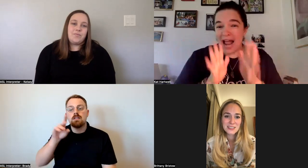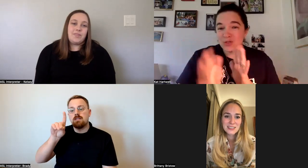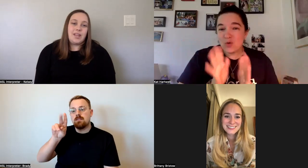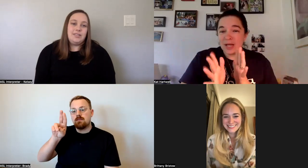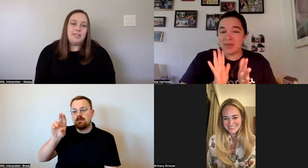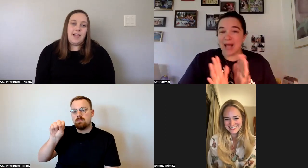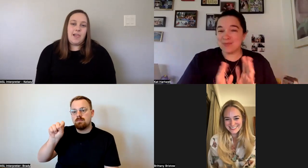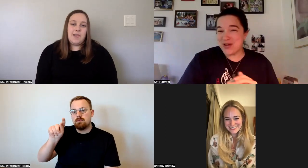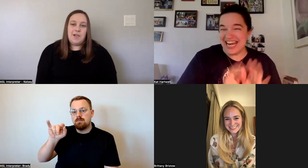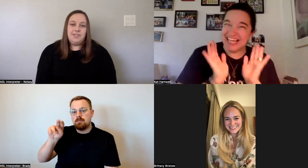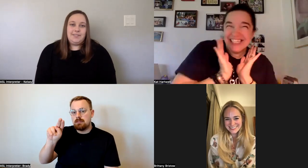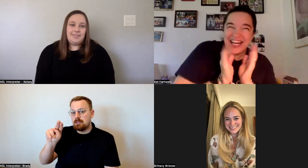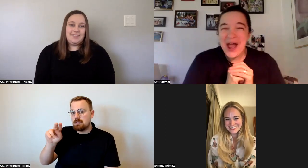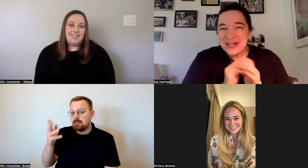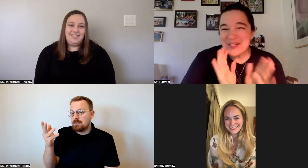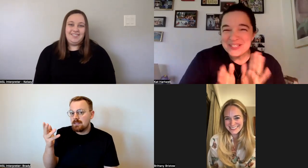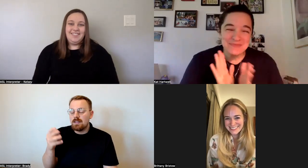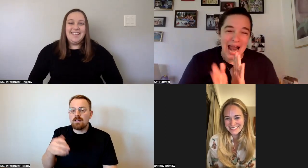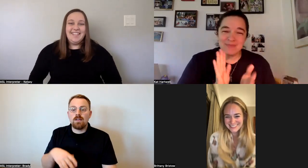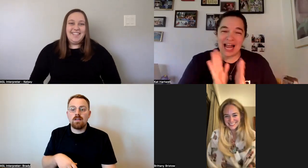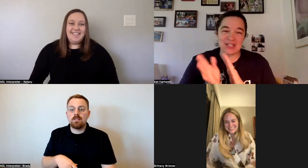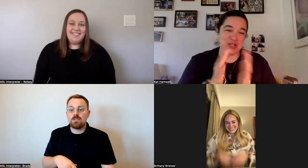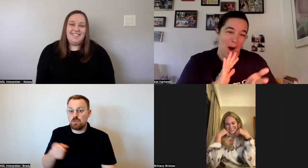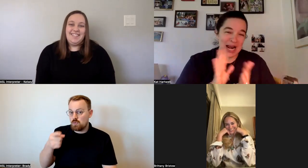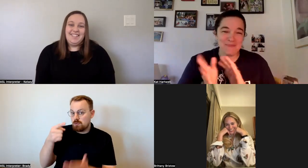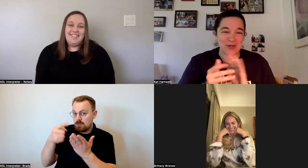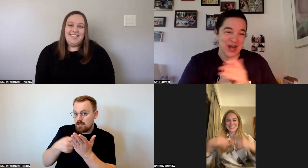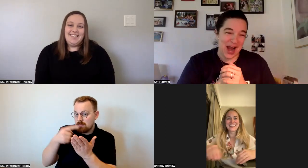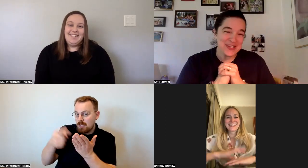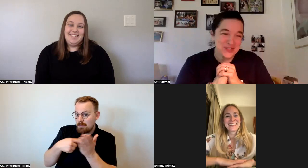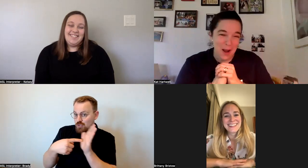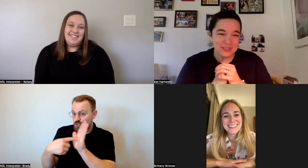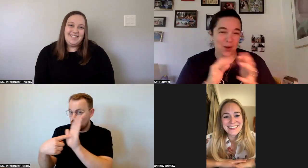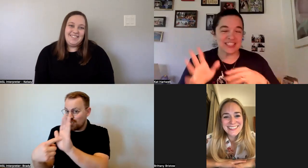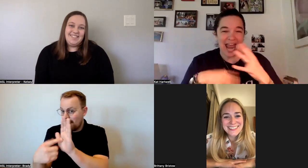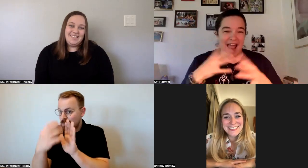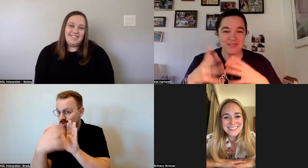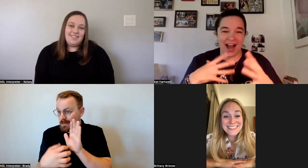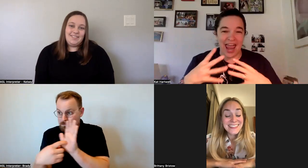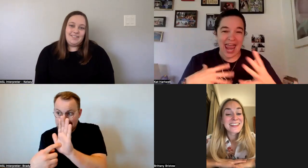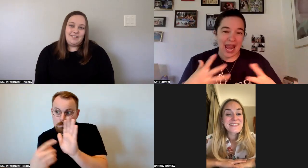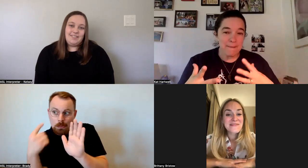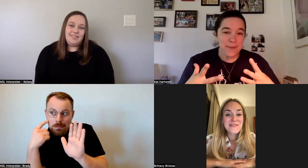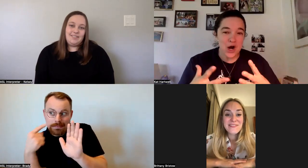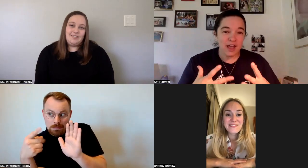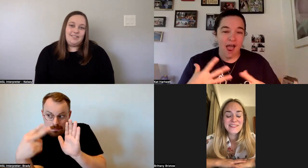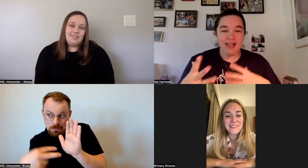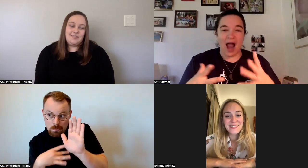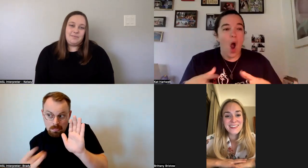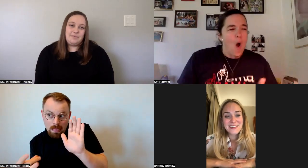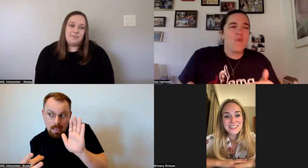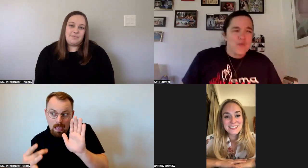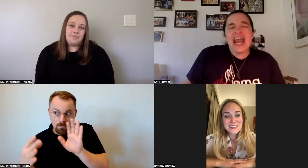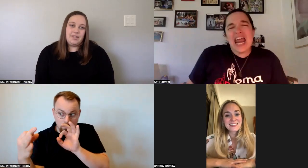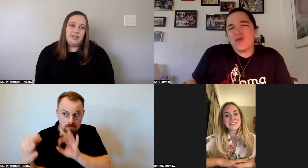You sometimes read, you sometimes like show him or share the script, or that he have like an input,